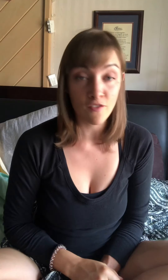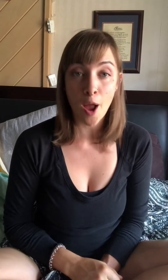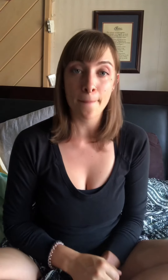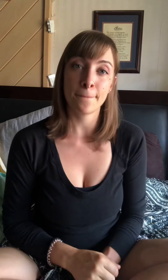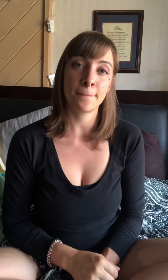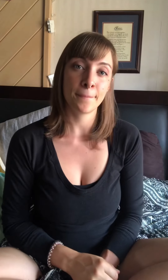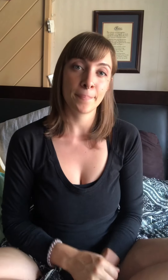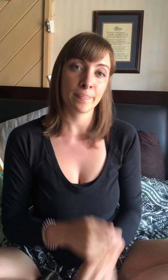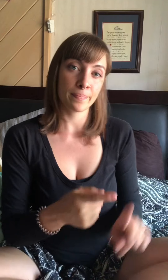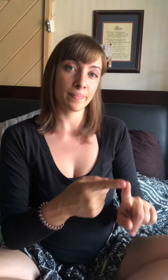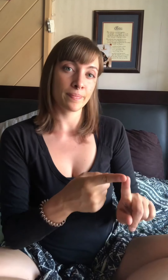From.